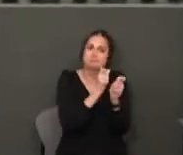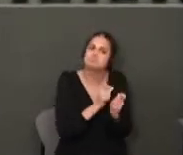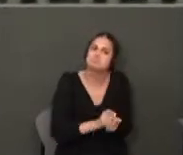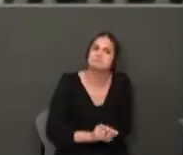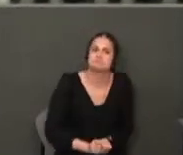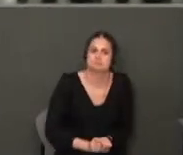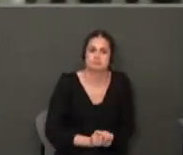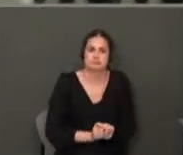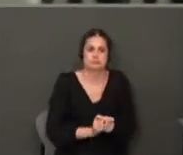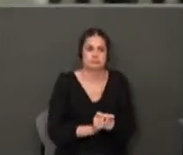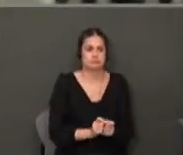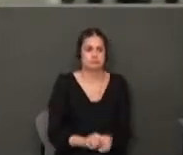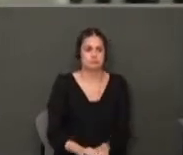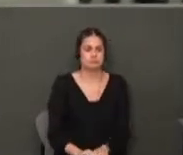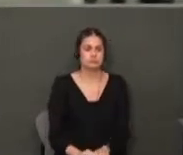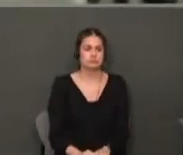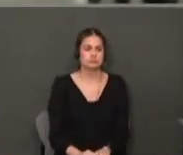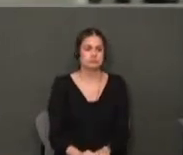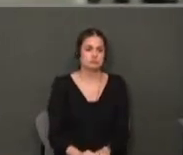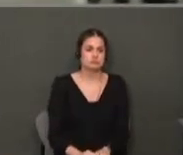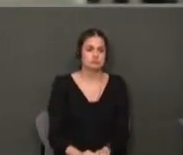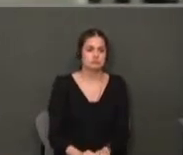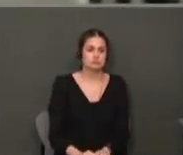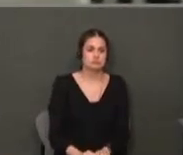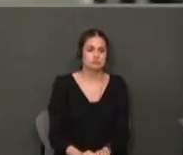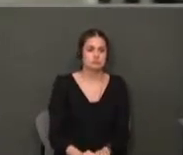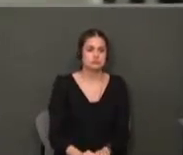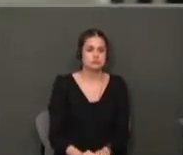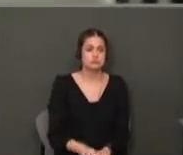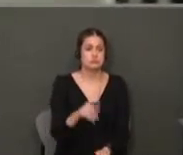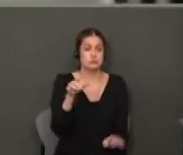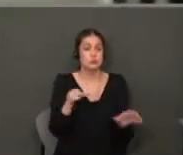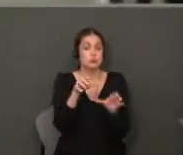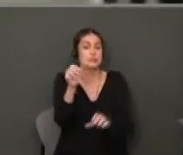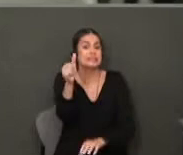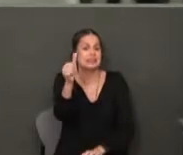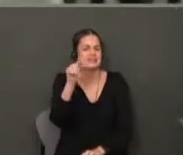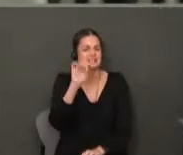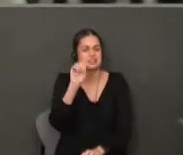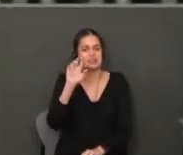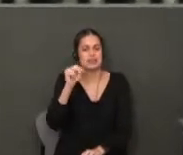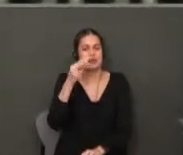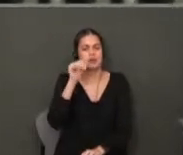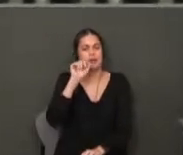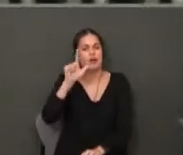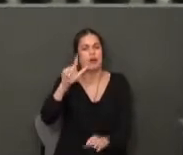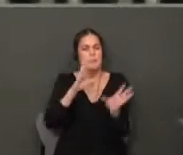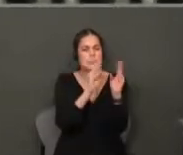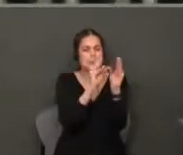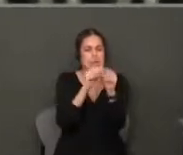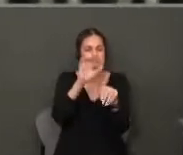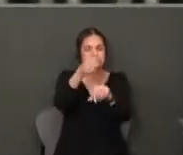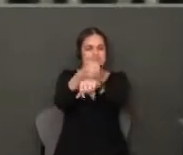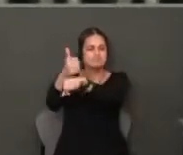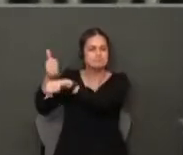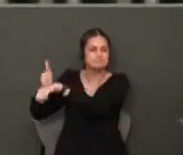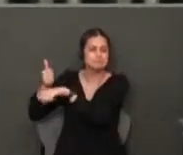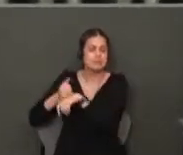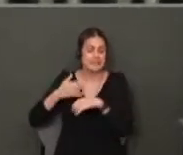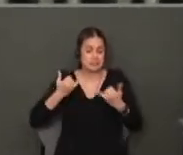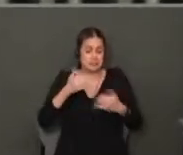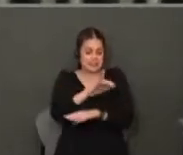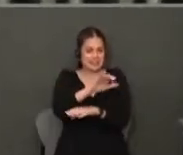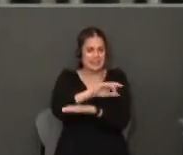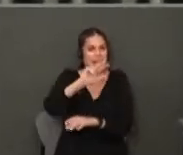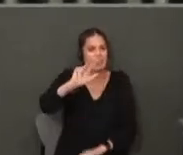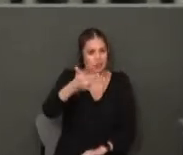different areas of the city. We're also doing 10 of these budget town halls throughout the city. And tonight is the 3rd one